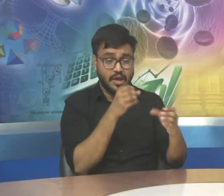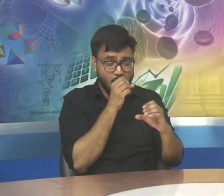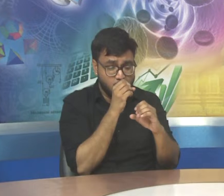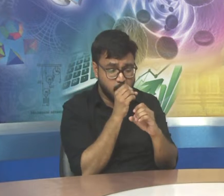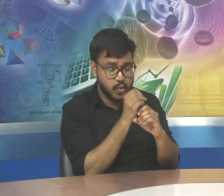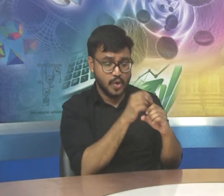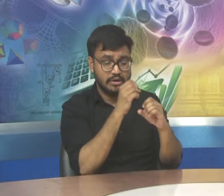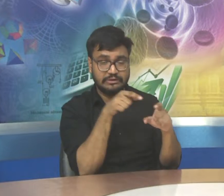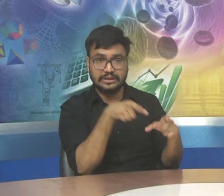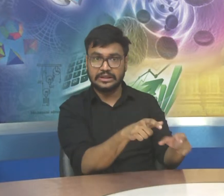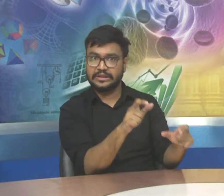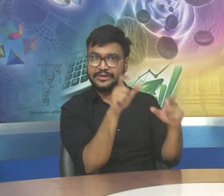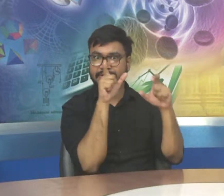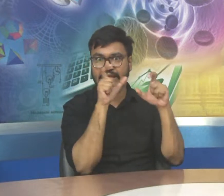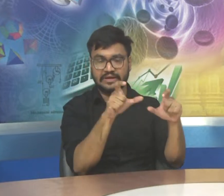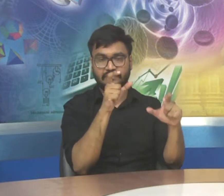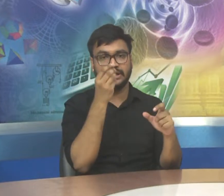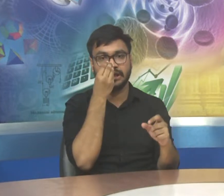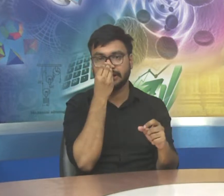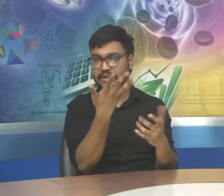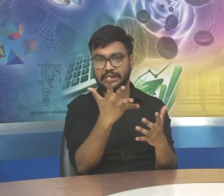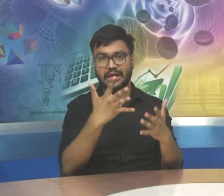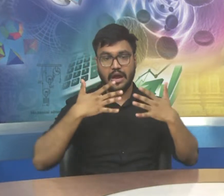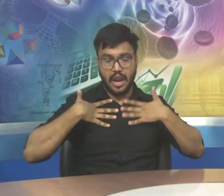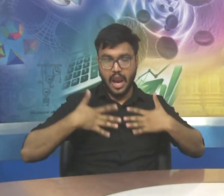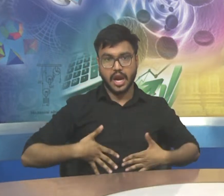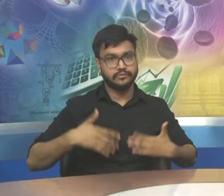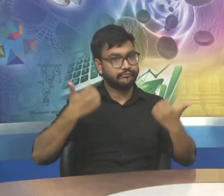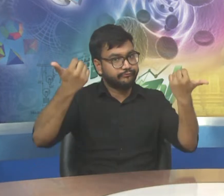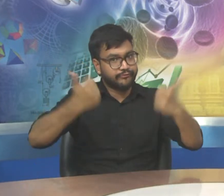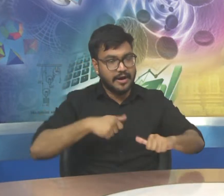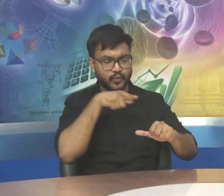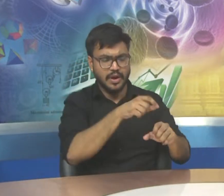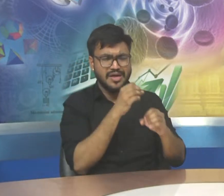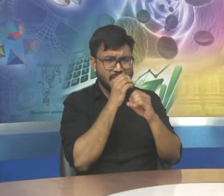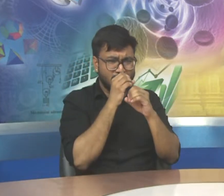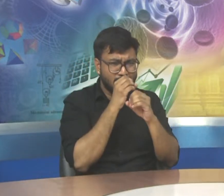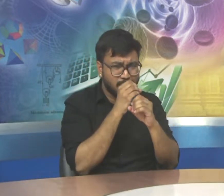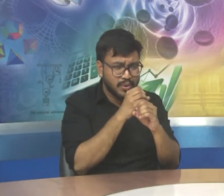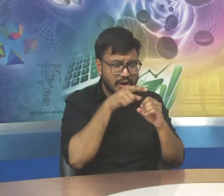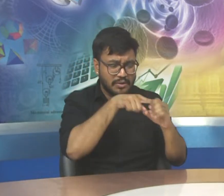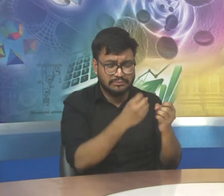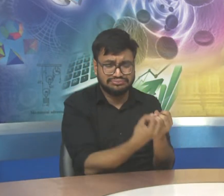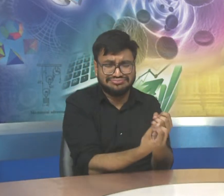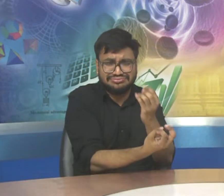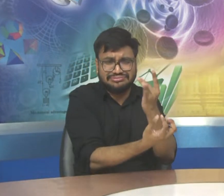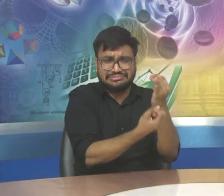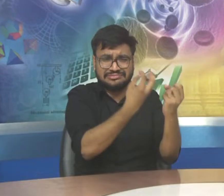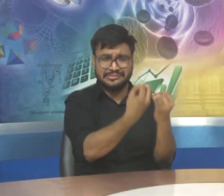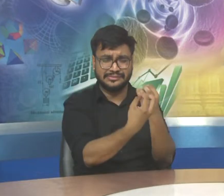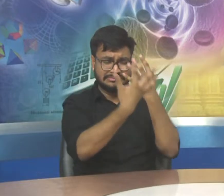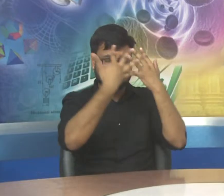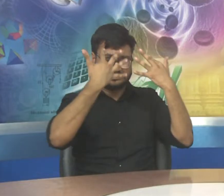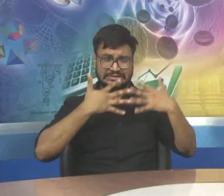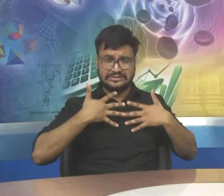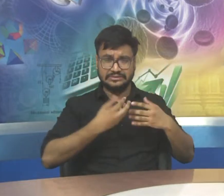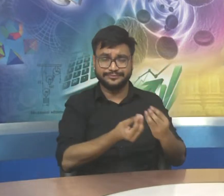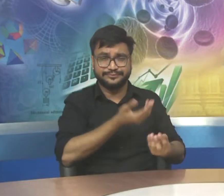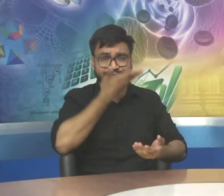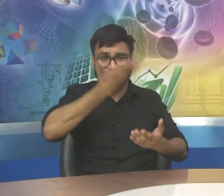But here is a precaution note that this cooking practice using Fukini is unhealthy as